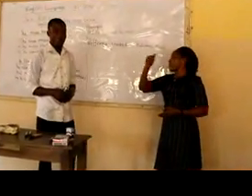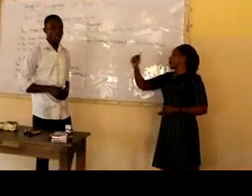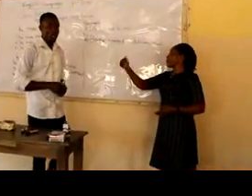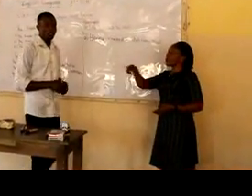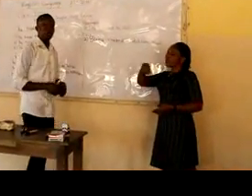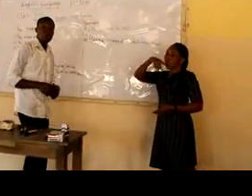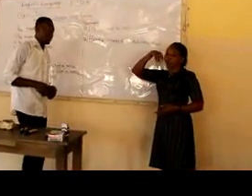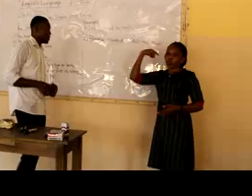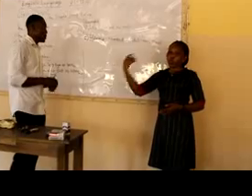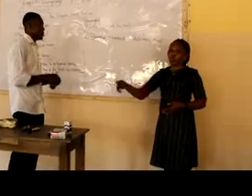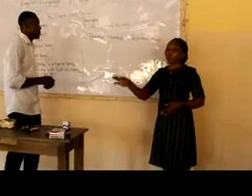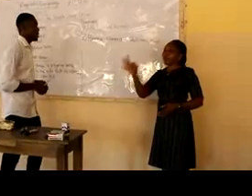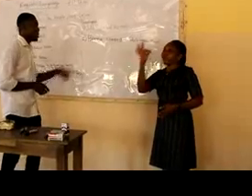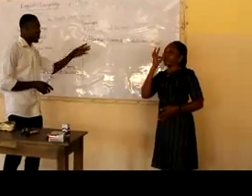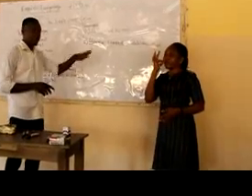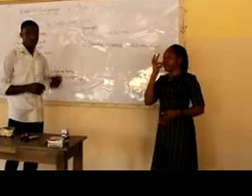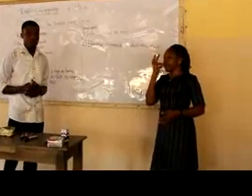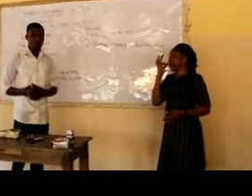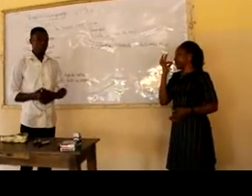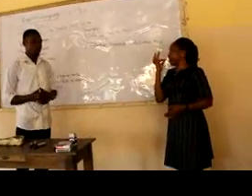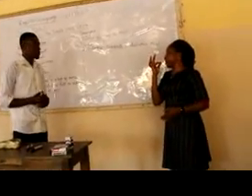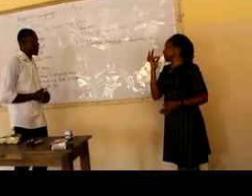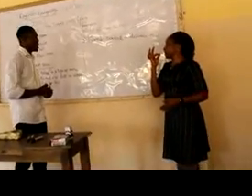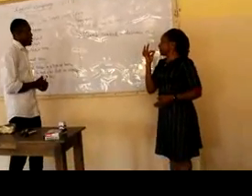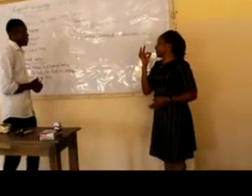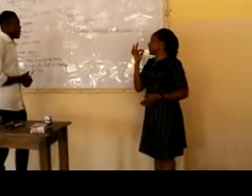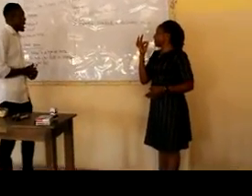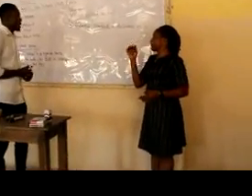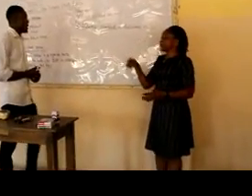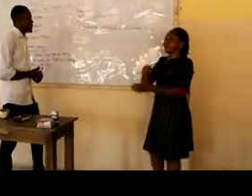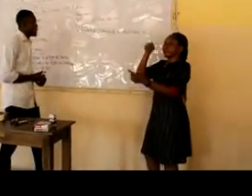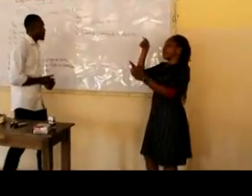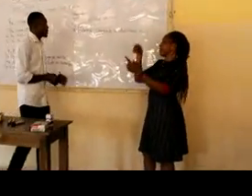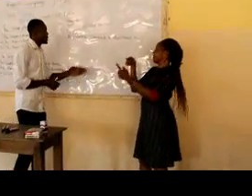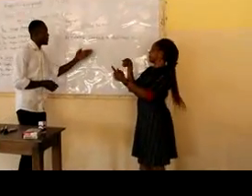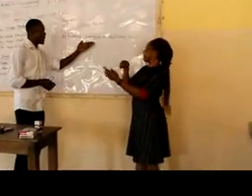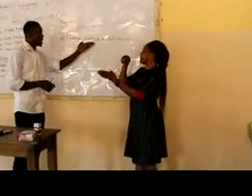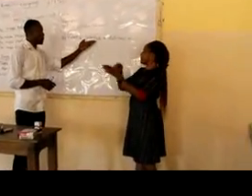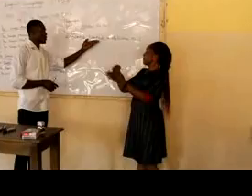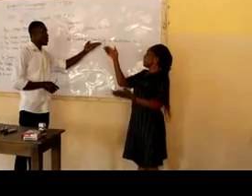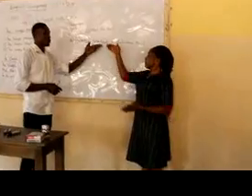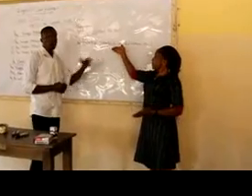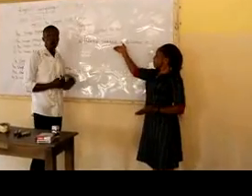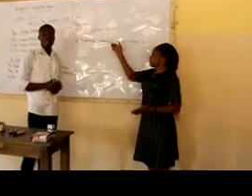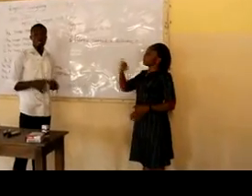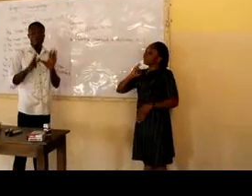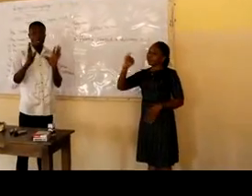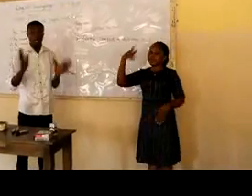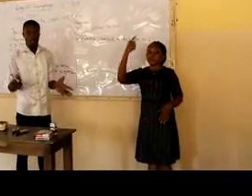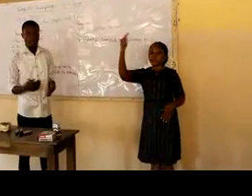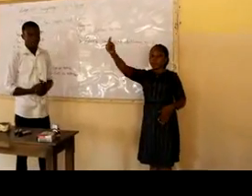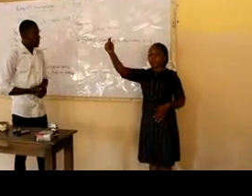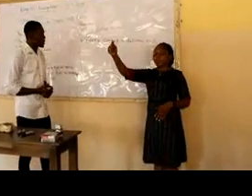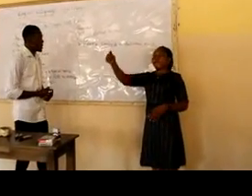is usually a main verb, and the verb is always in the